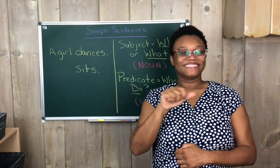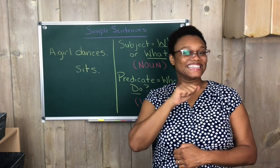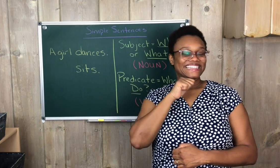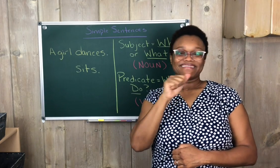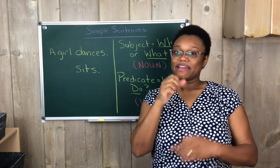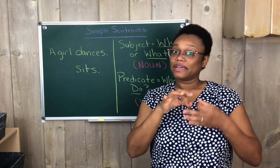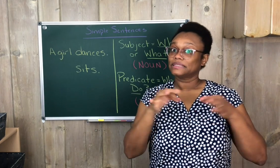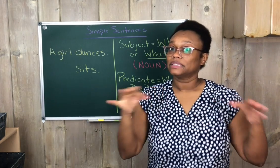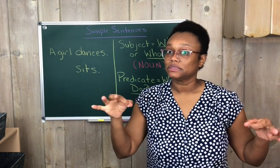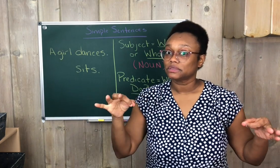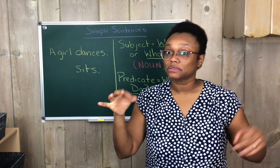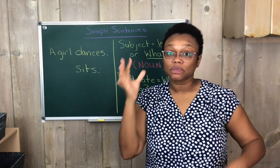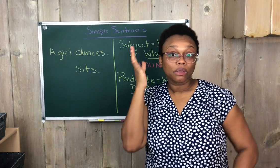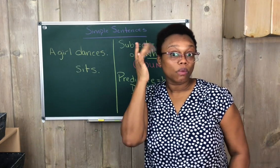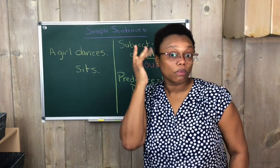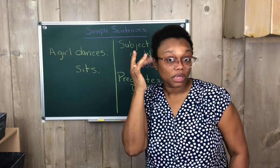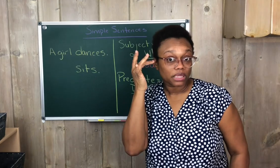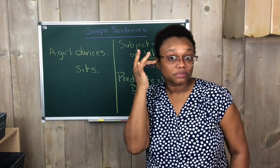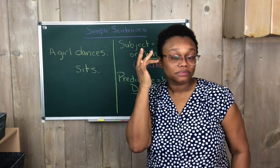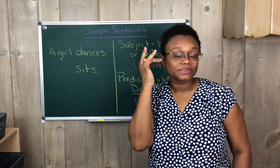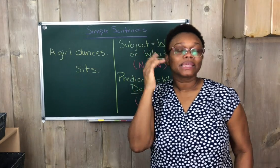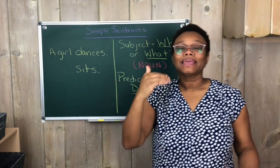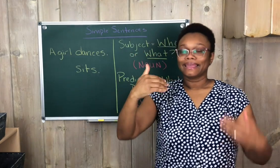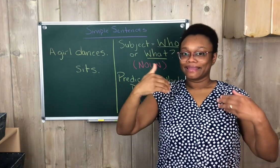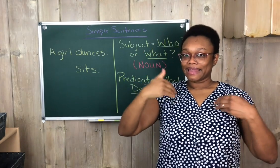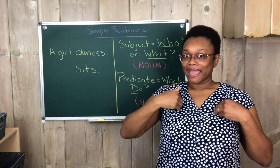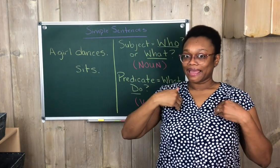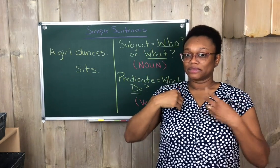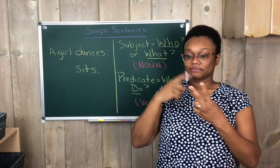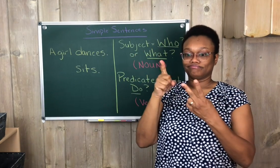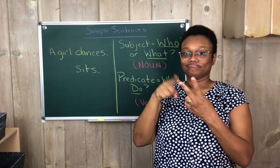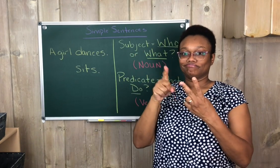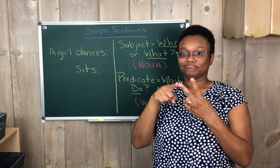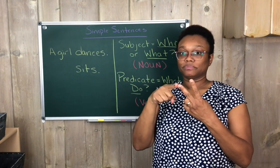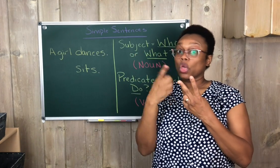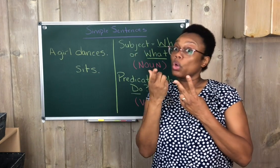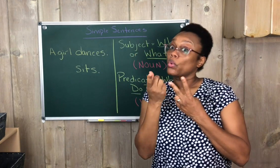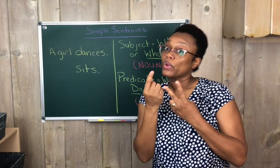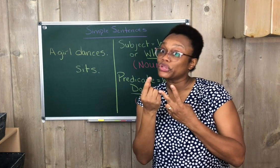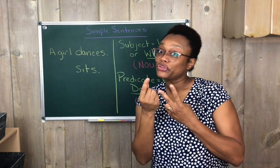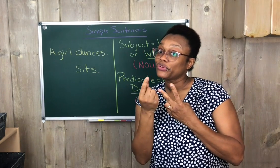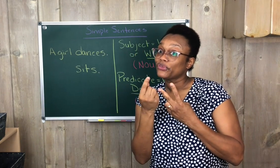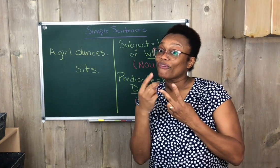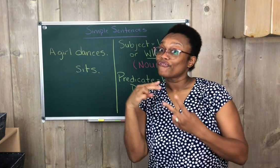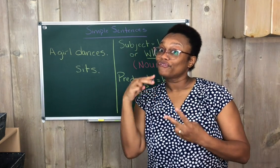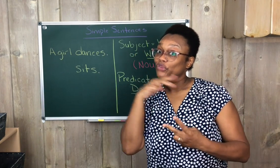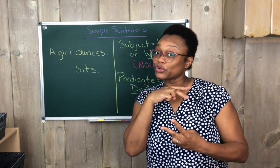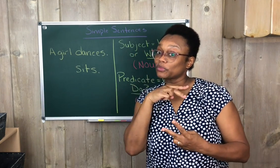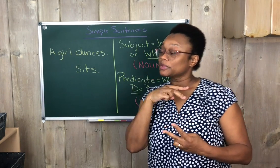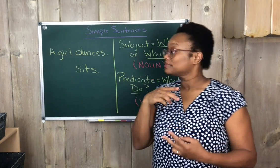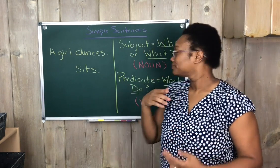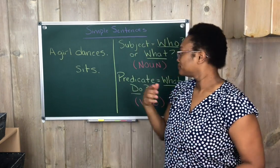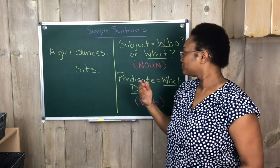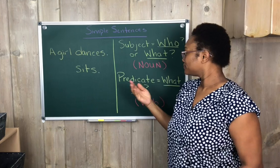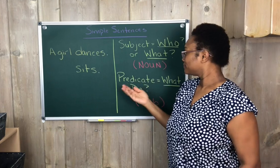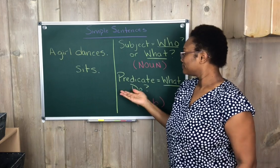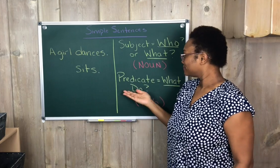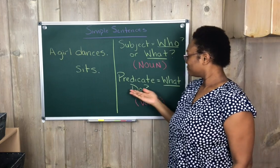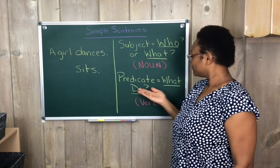No, it's not a sentence. Why? Now, it has the what do, the verb, the